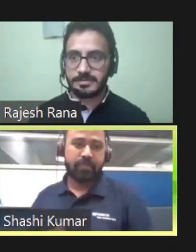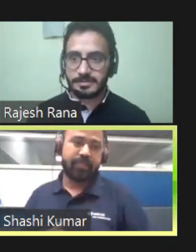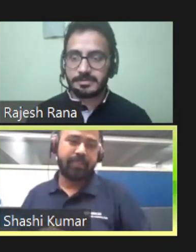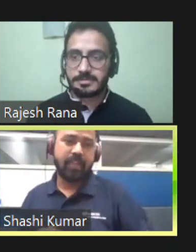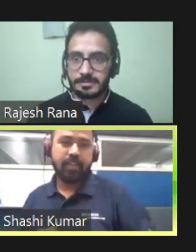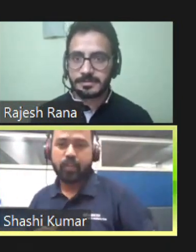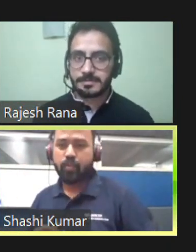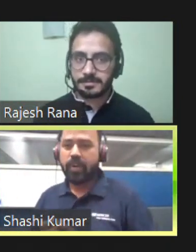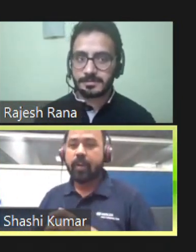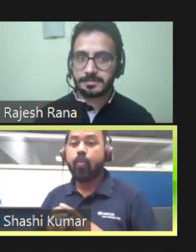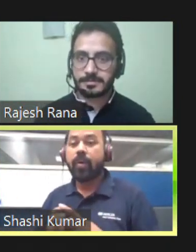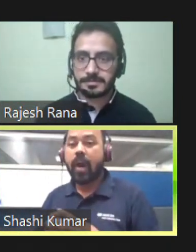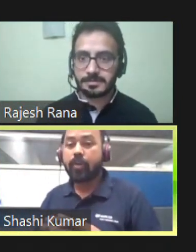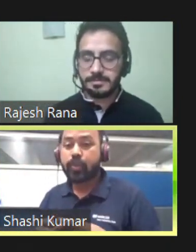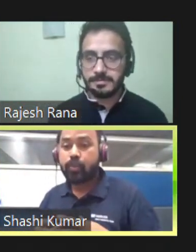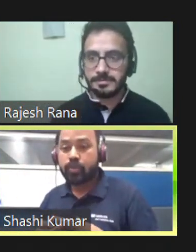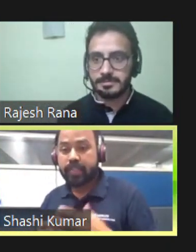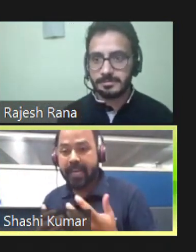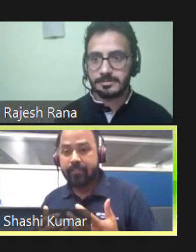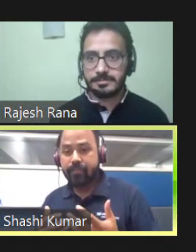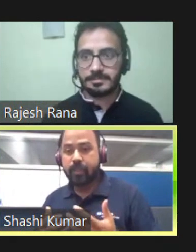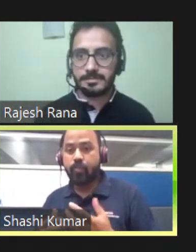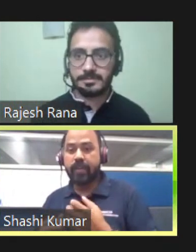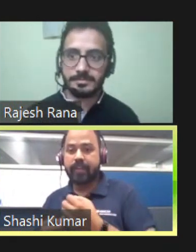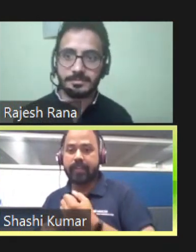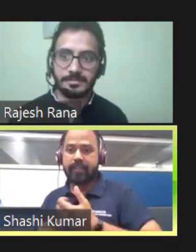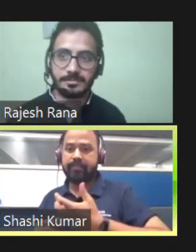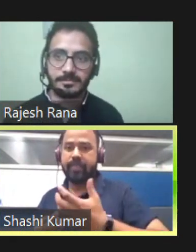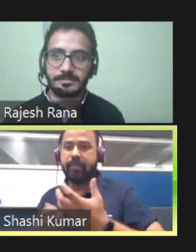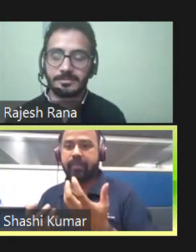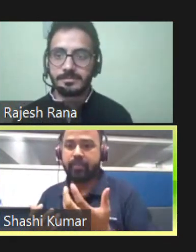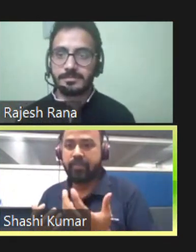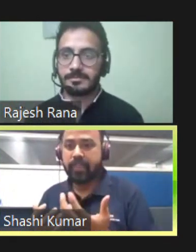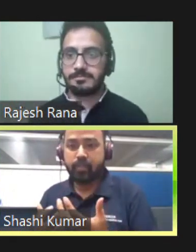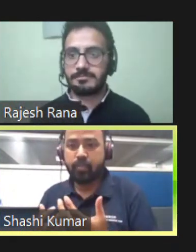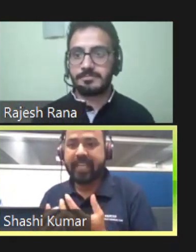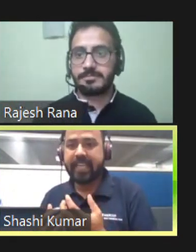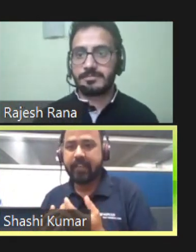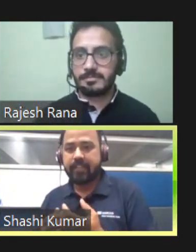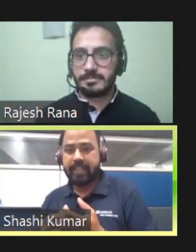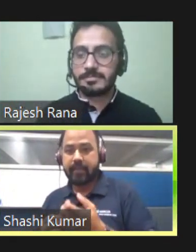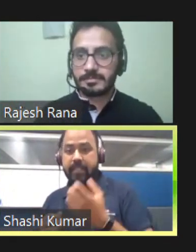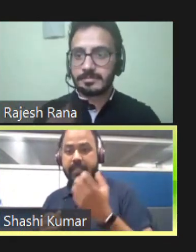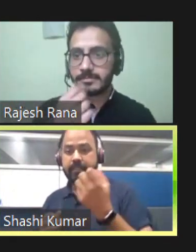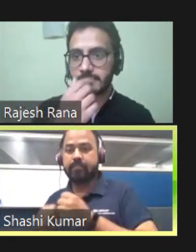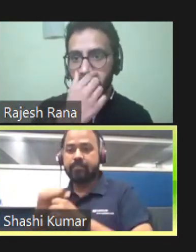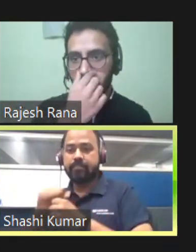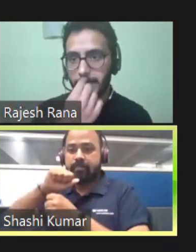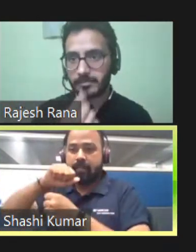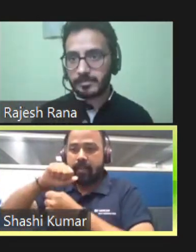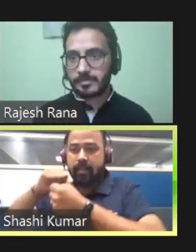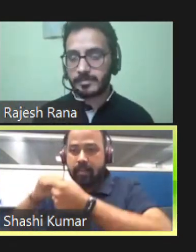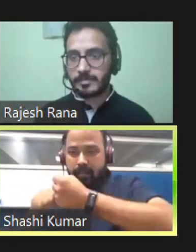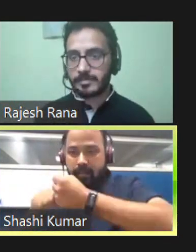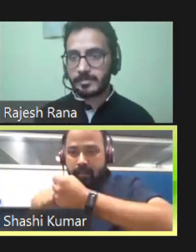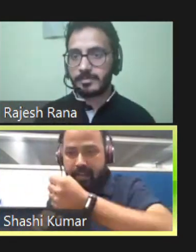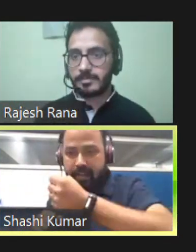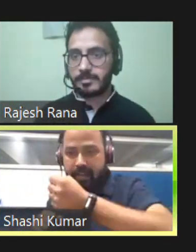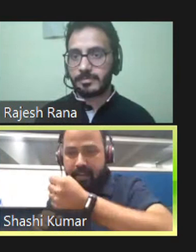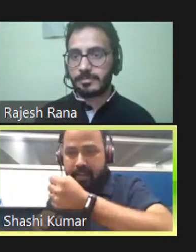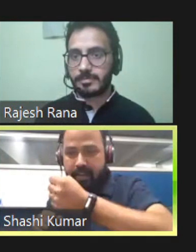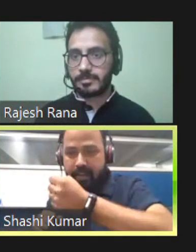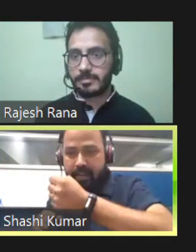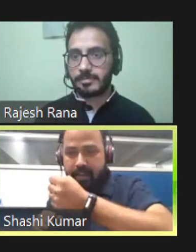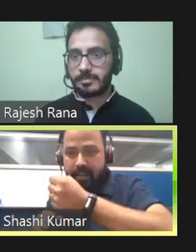come across. So work. How to sign for the work? If someone is working, that means make a